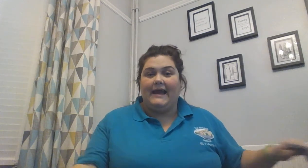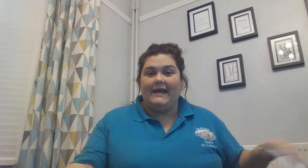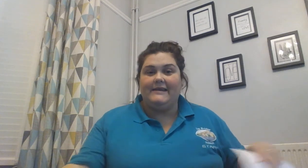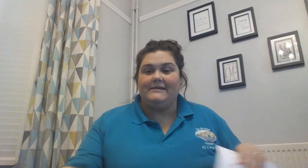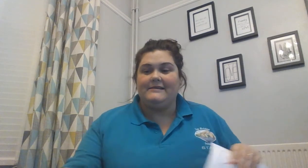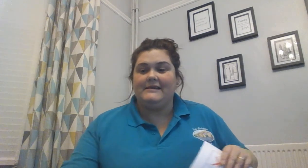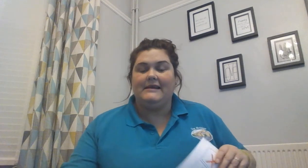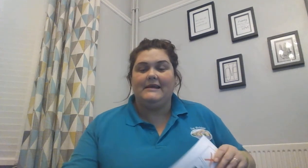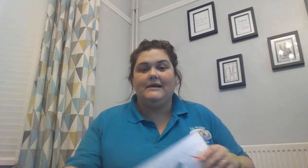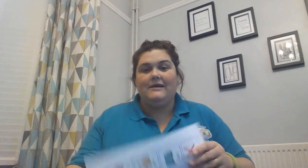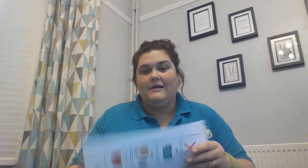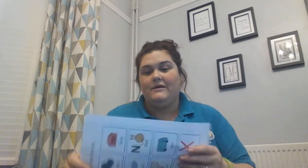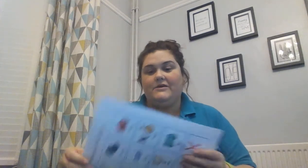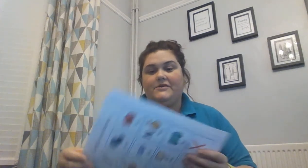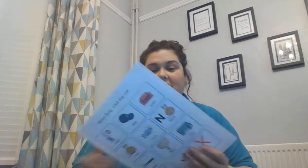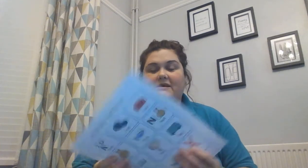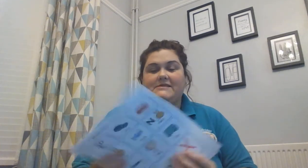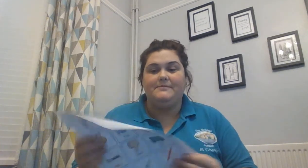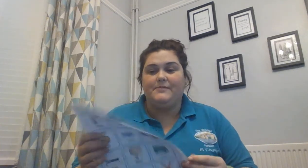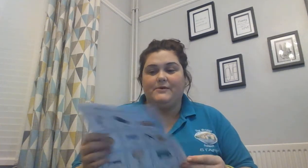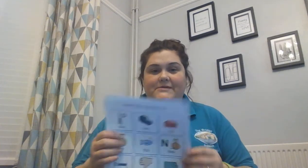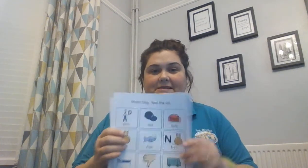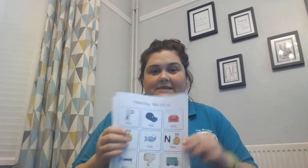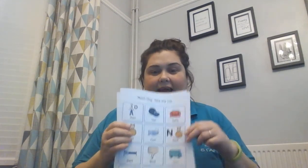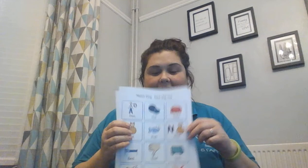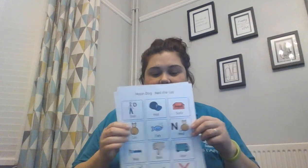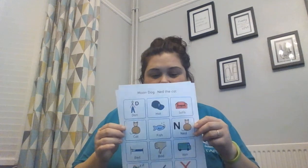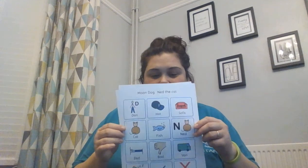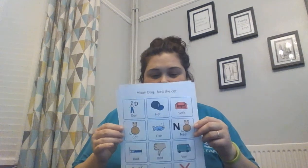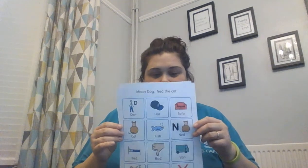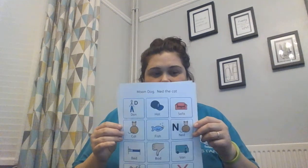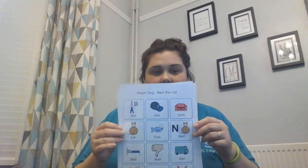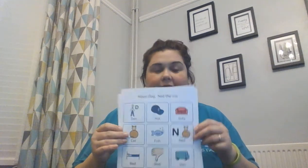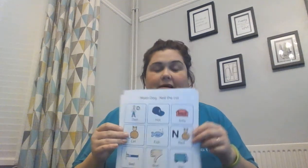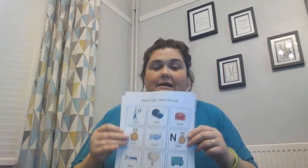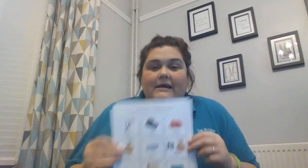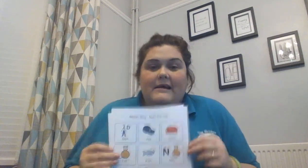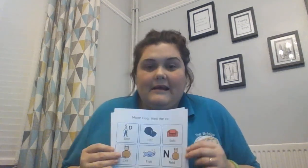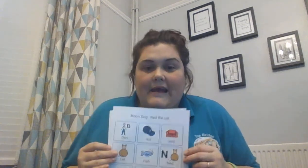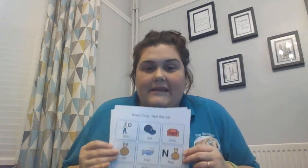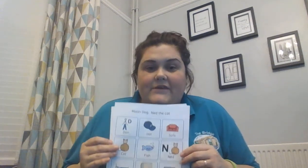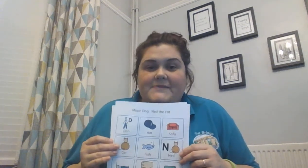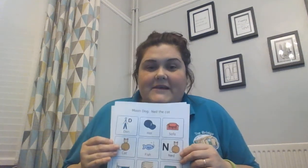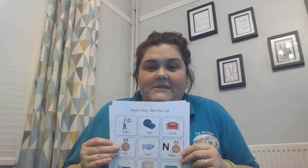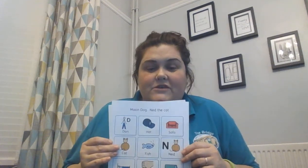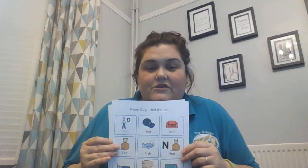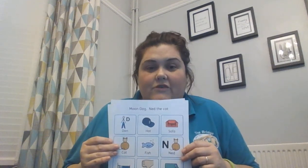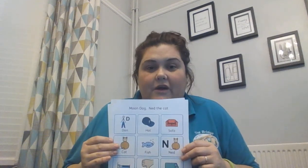Again, using our symbols today, can you speak to your